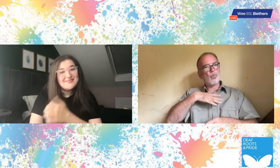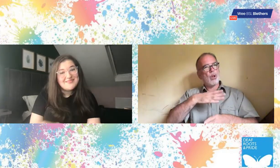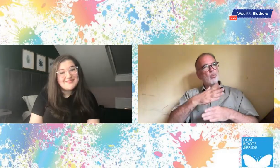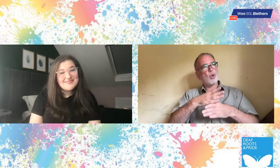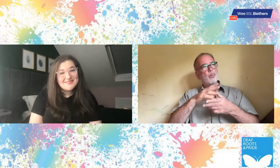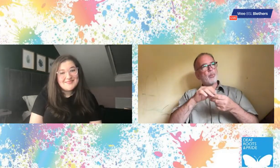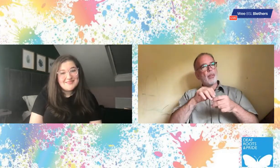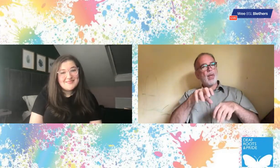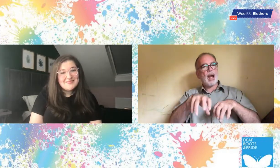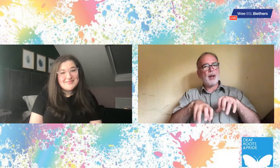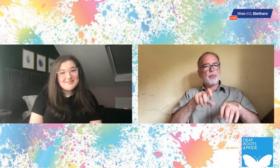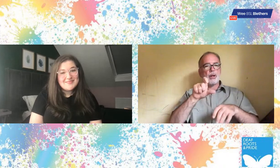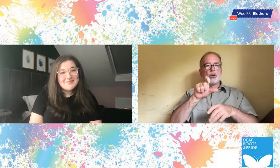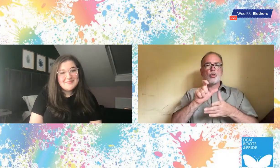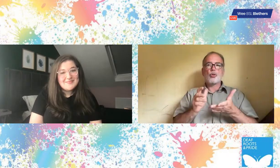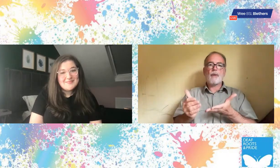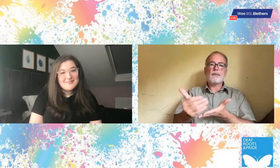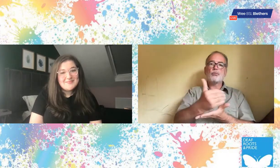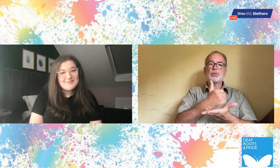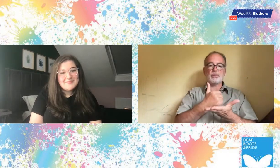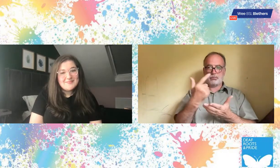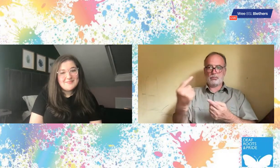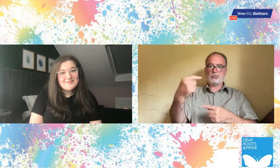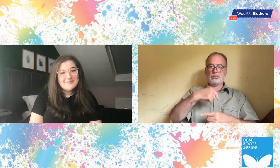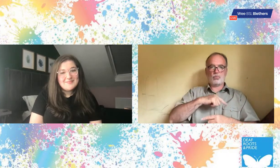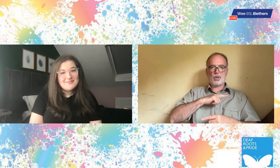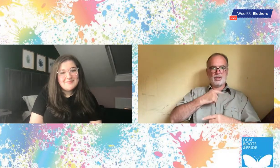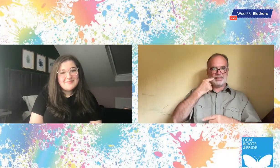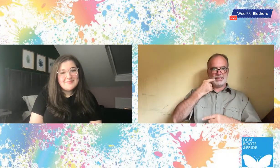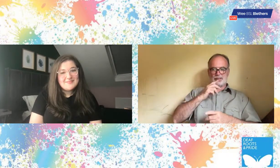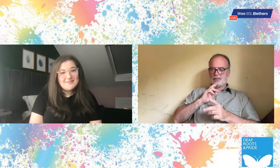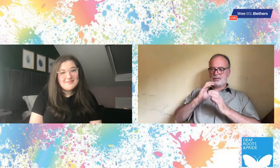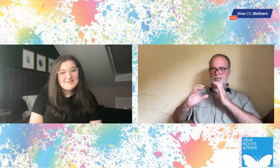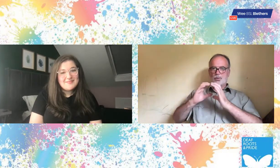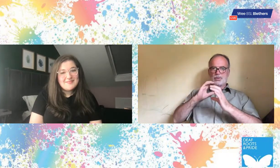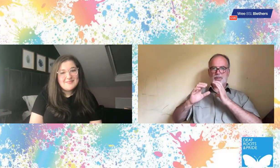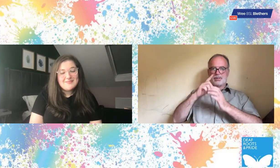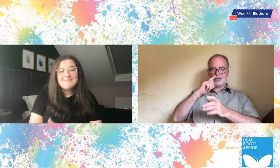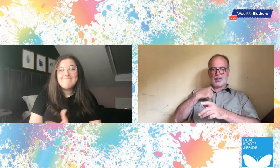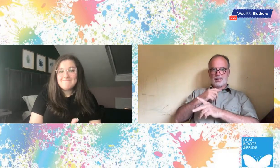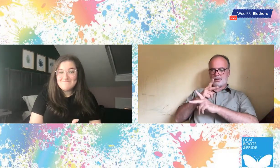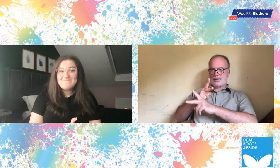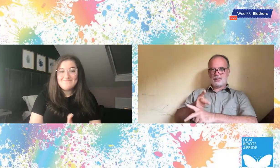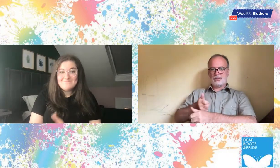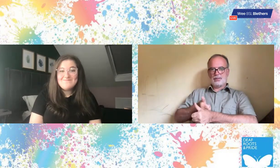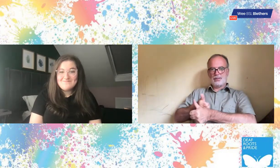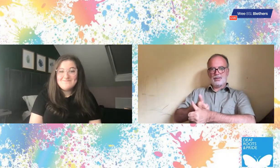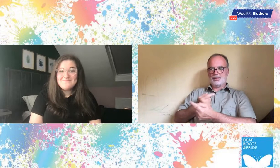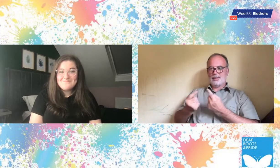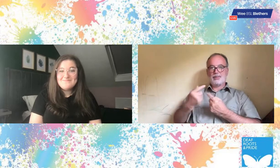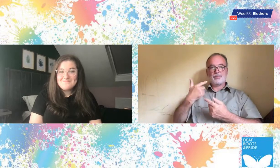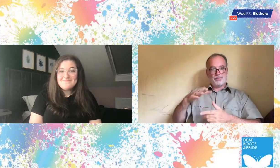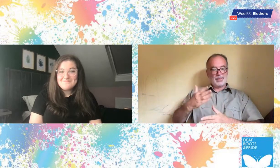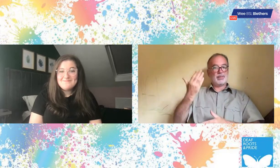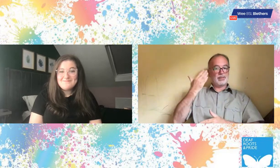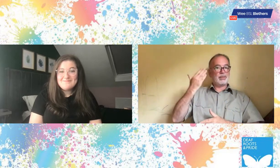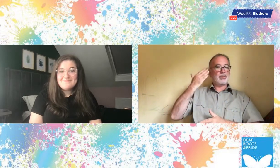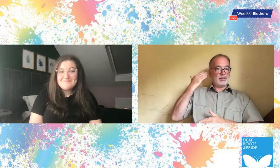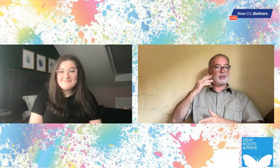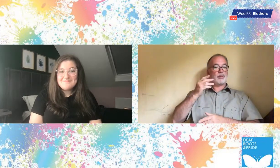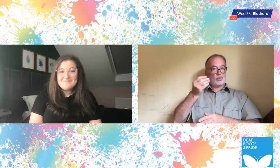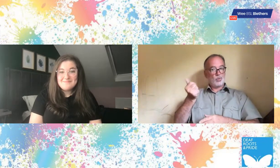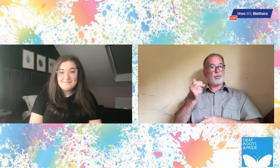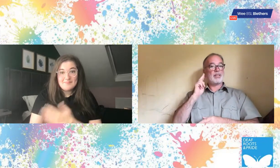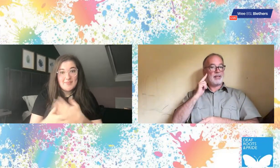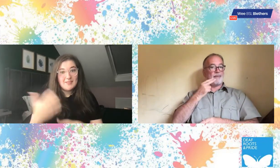deaf people who want to come on work placement, who are thinking about working with animals in the future. Come and have a taste of it. We can communicate, we